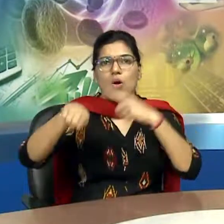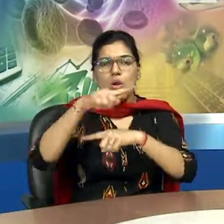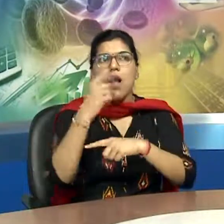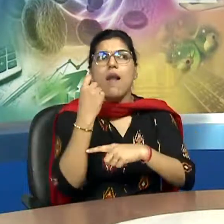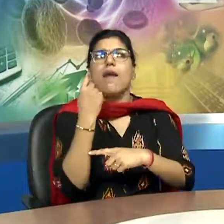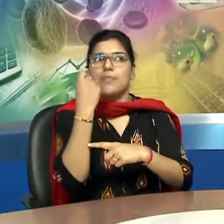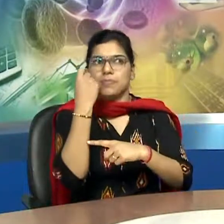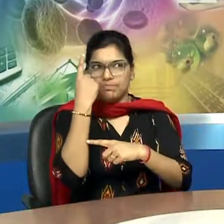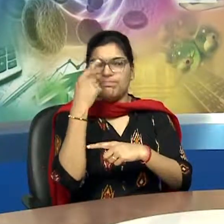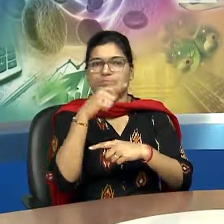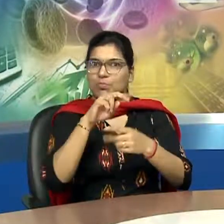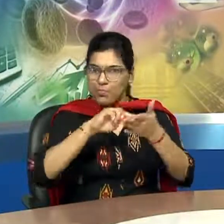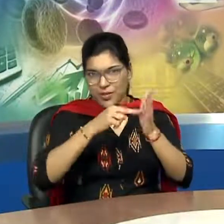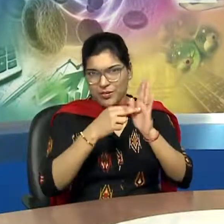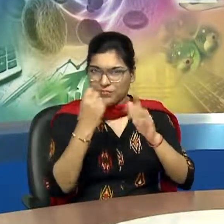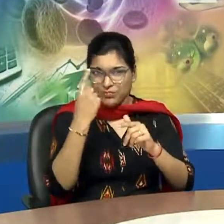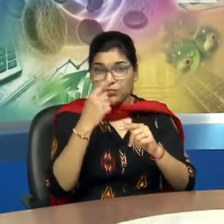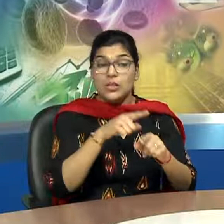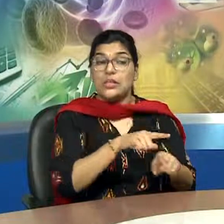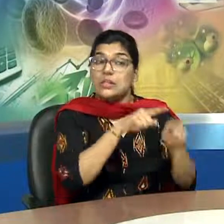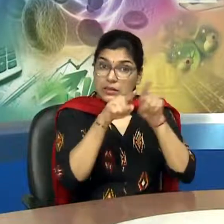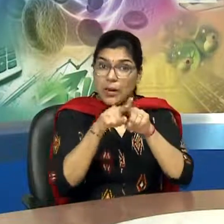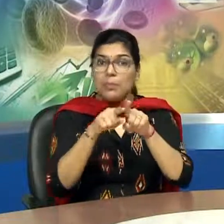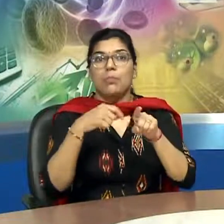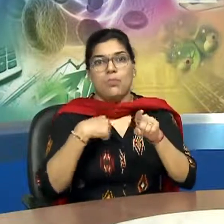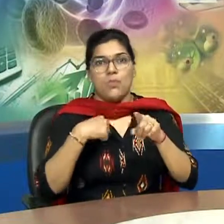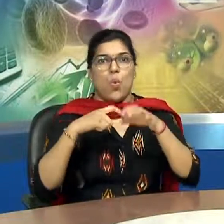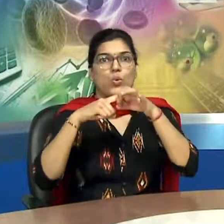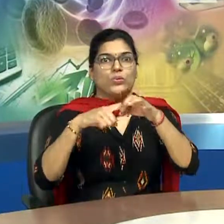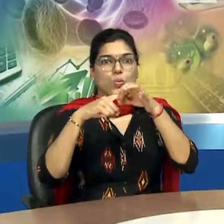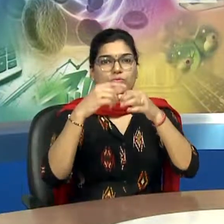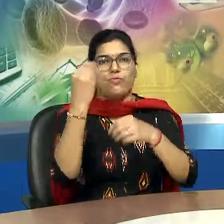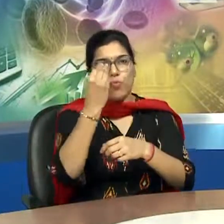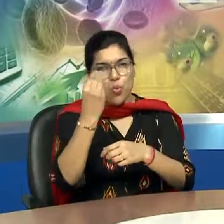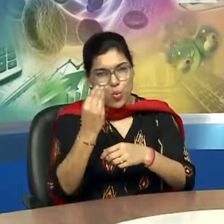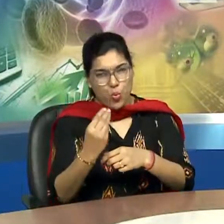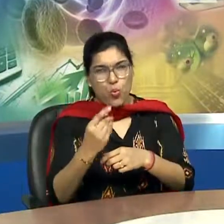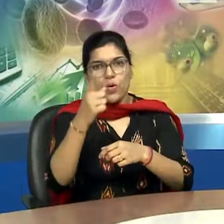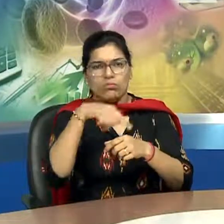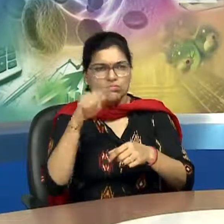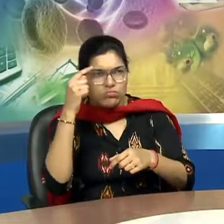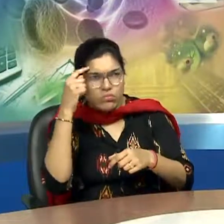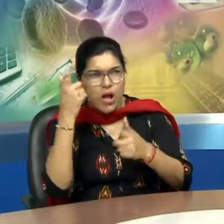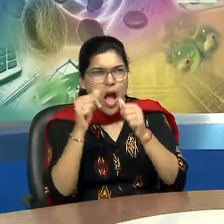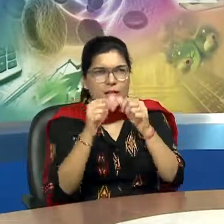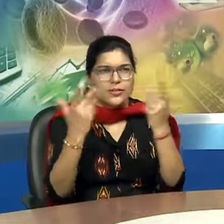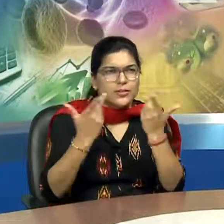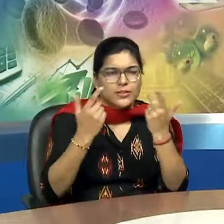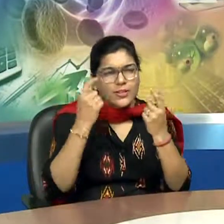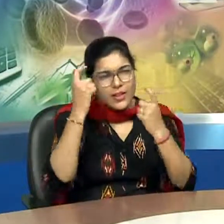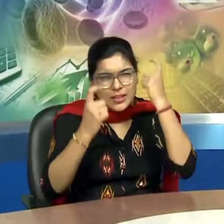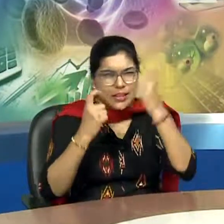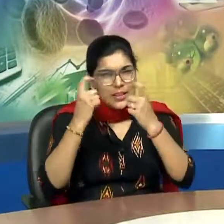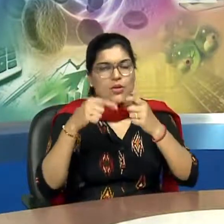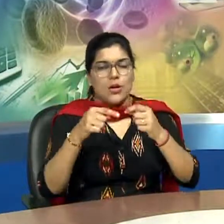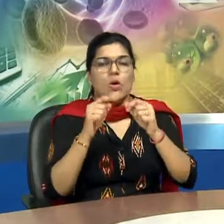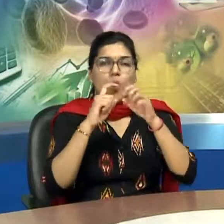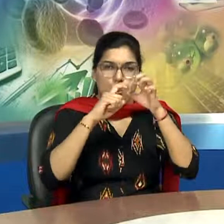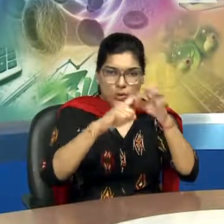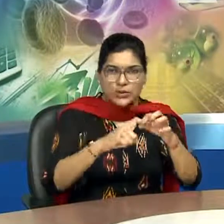Based on your understanding of the message given above, you have to answer the following